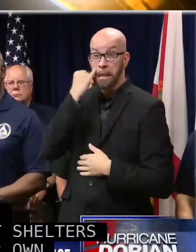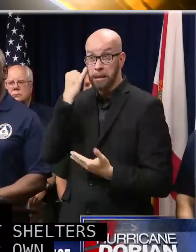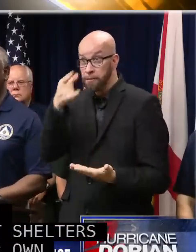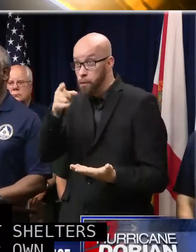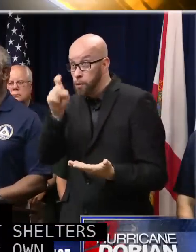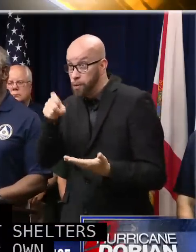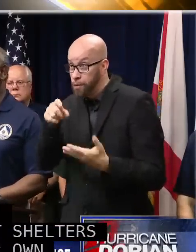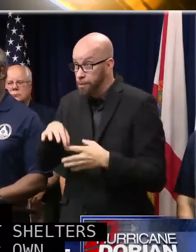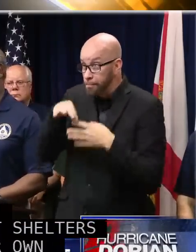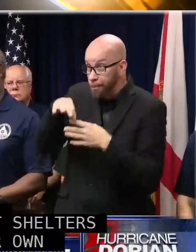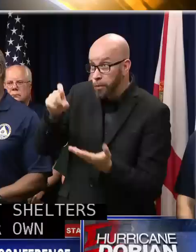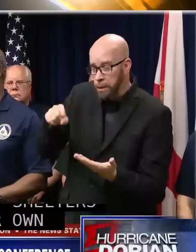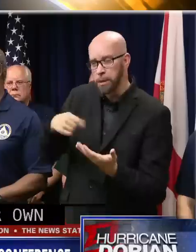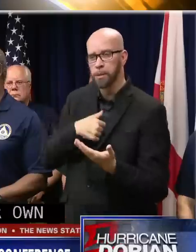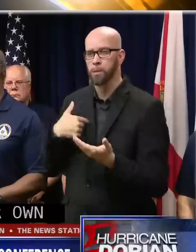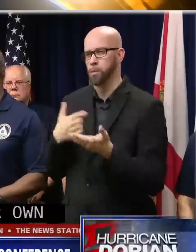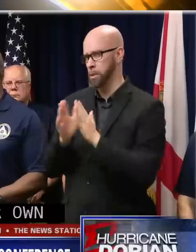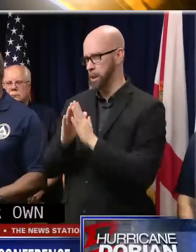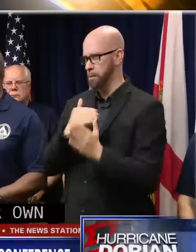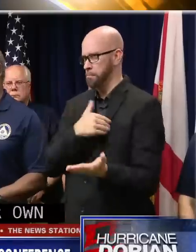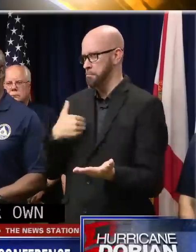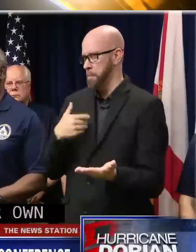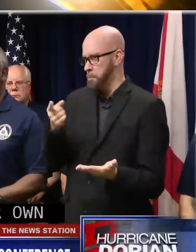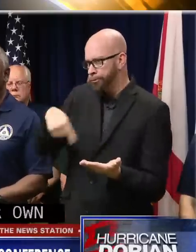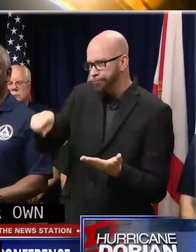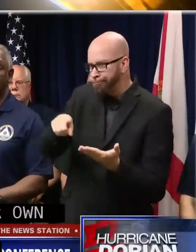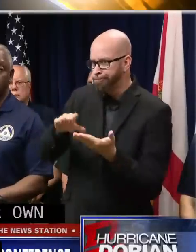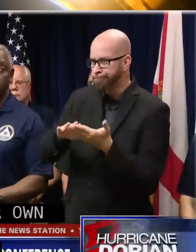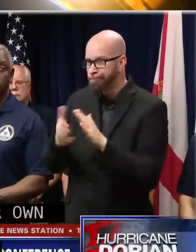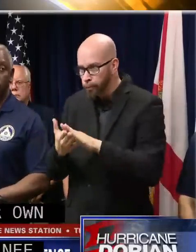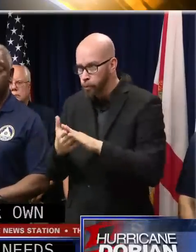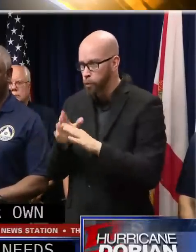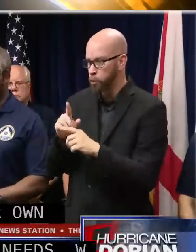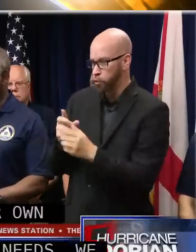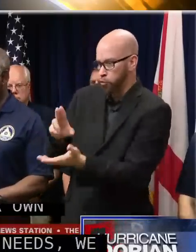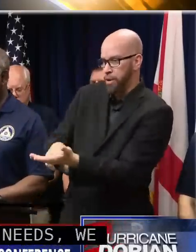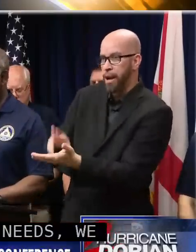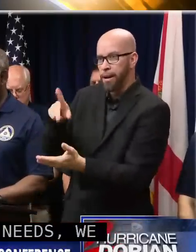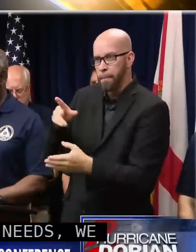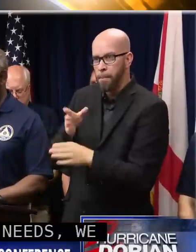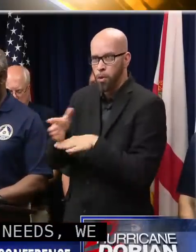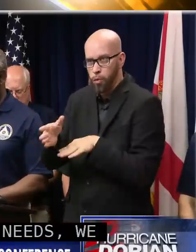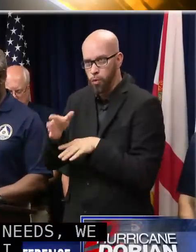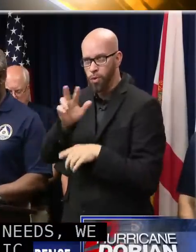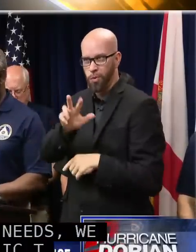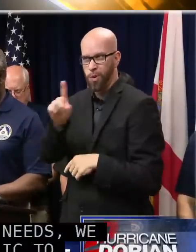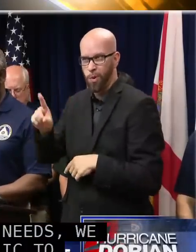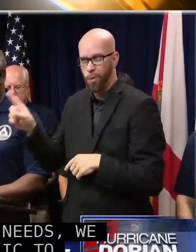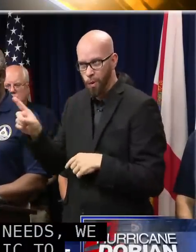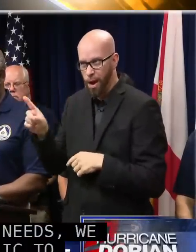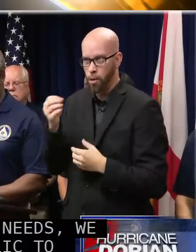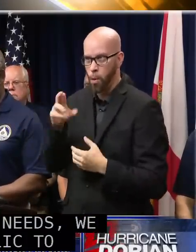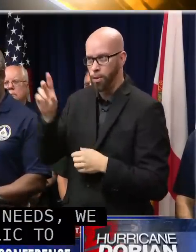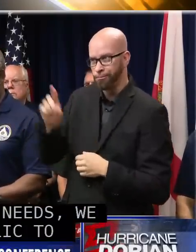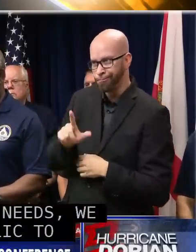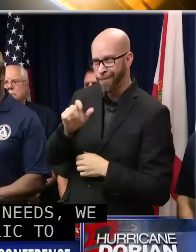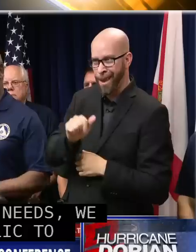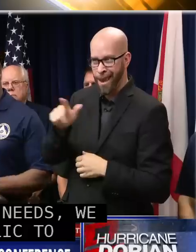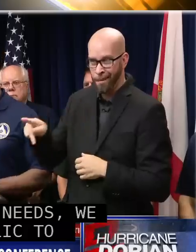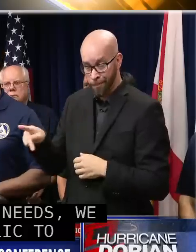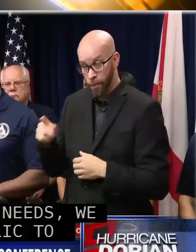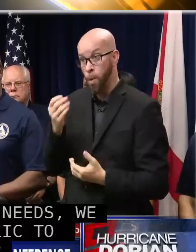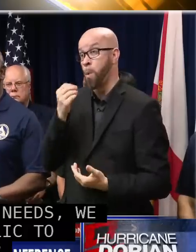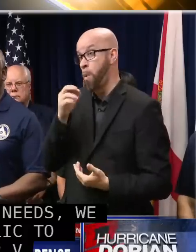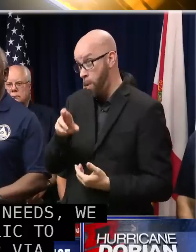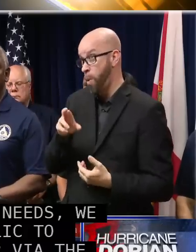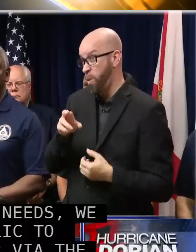again ask members of our public to contact us and register via the 311 line that I have mentioned already,